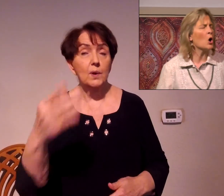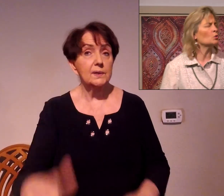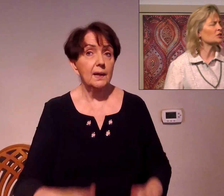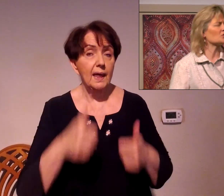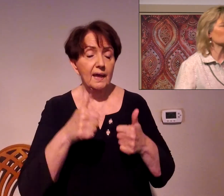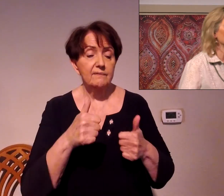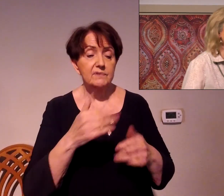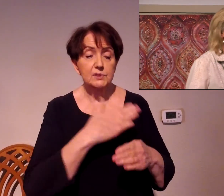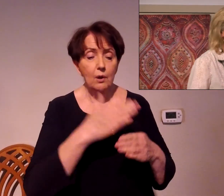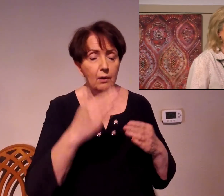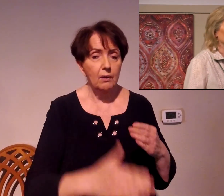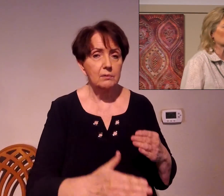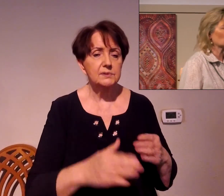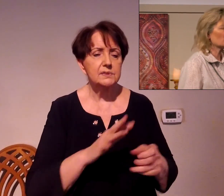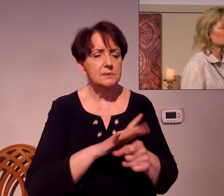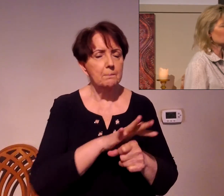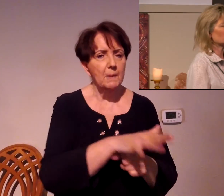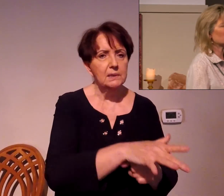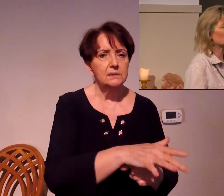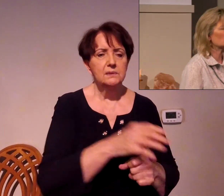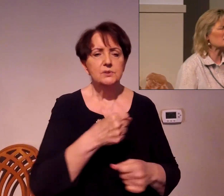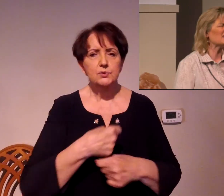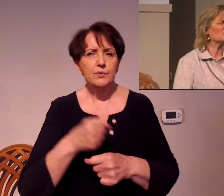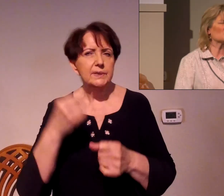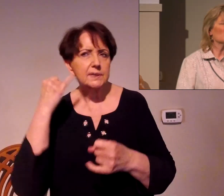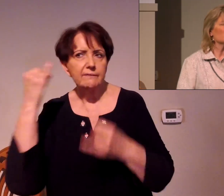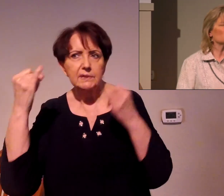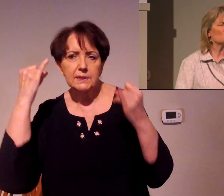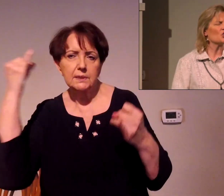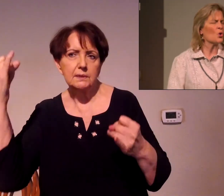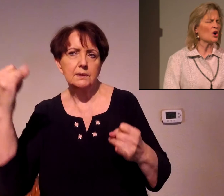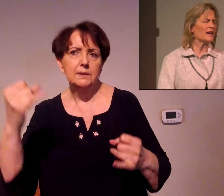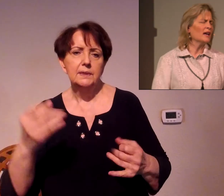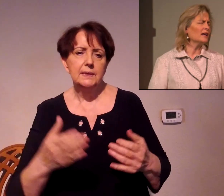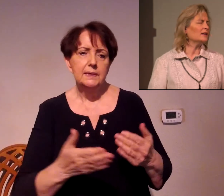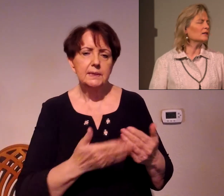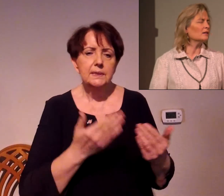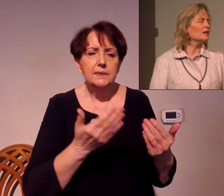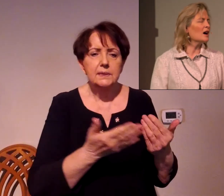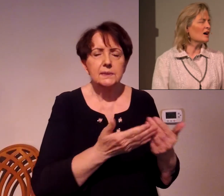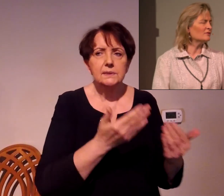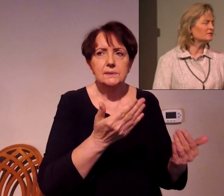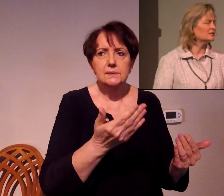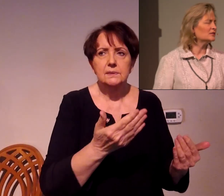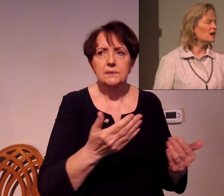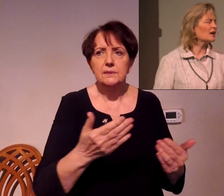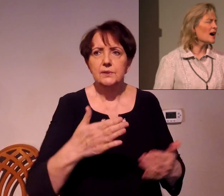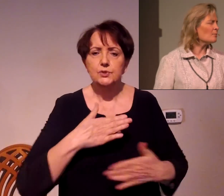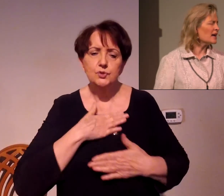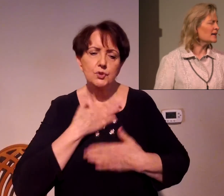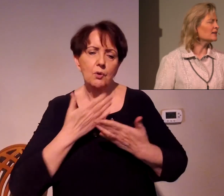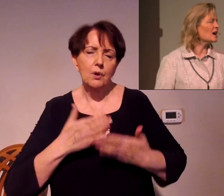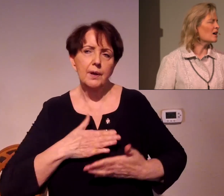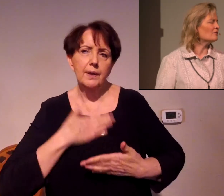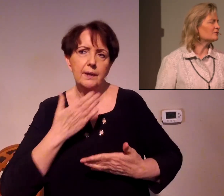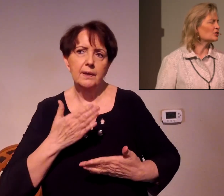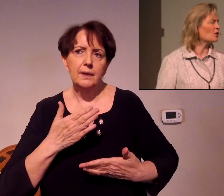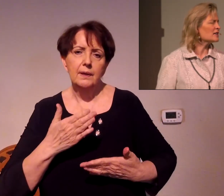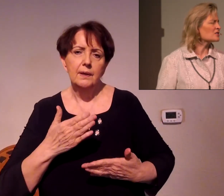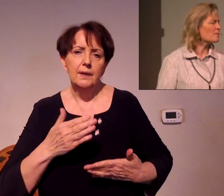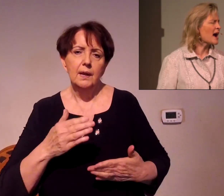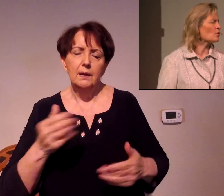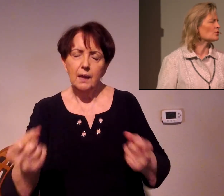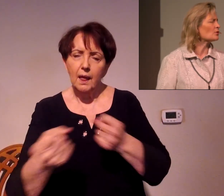of wholeness and abundance and creativity and peace and joy and love, agape love,